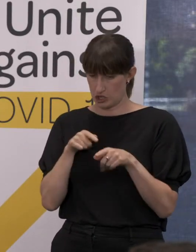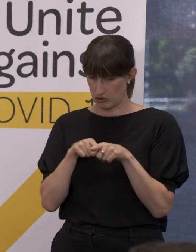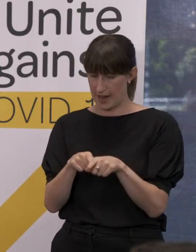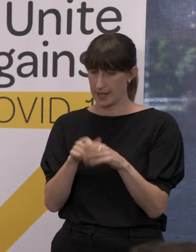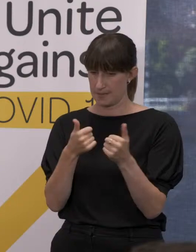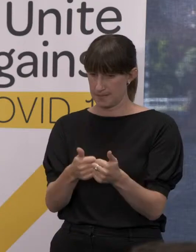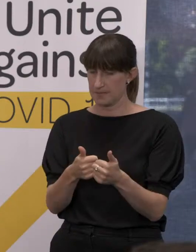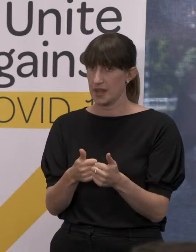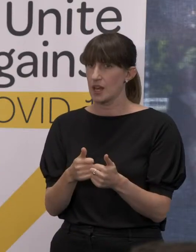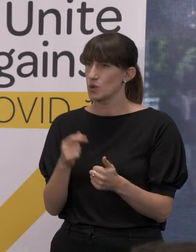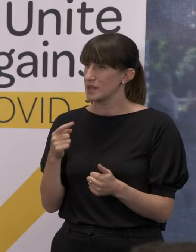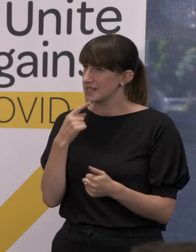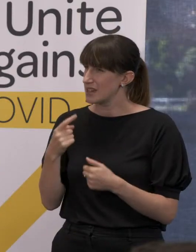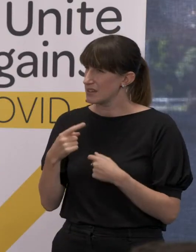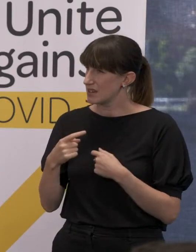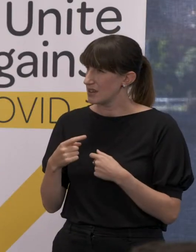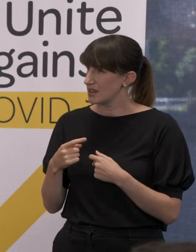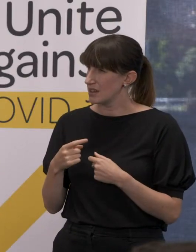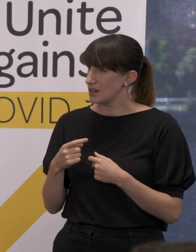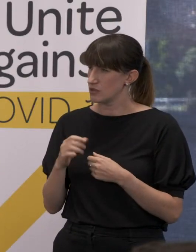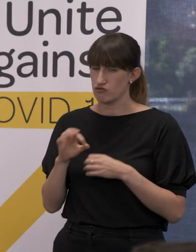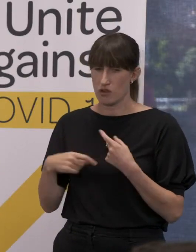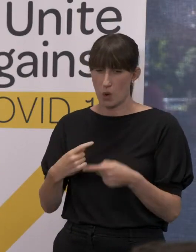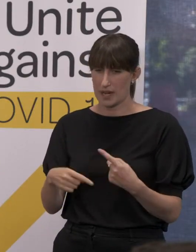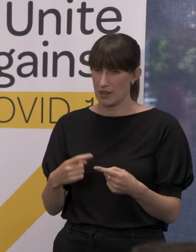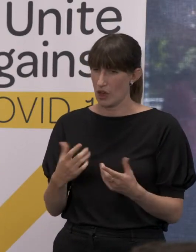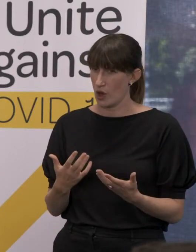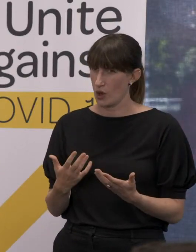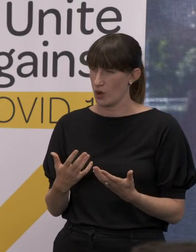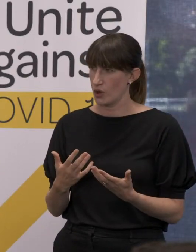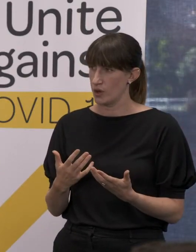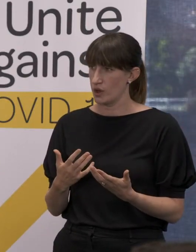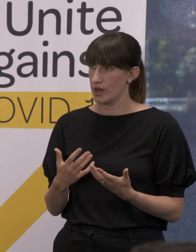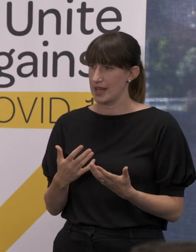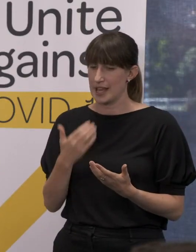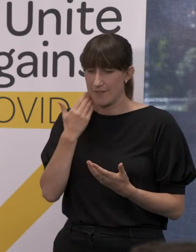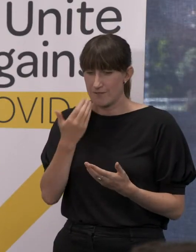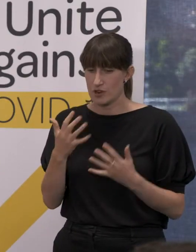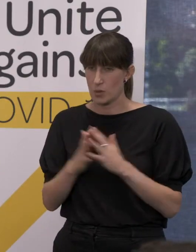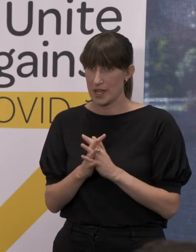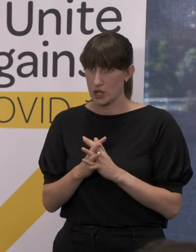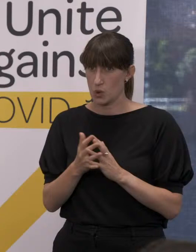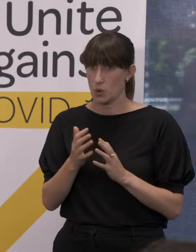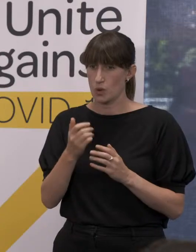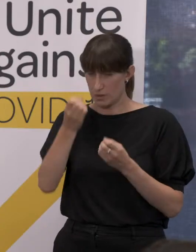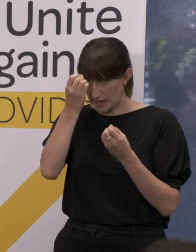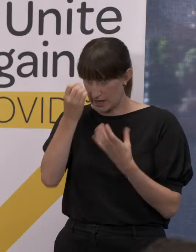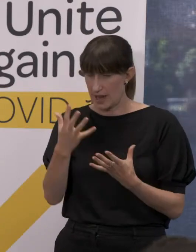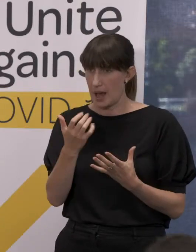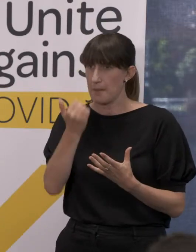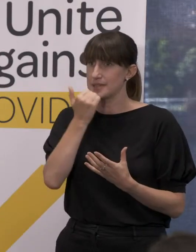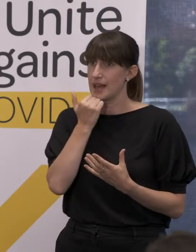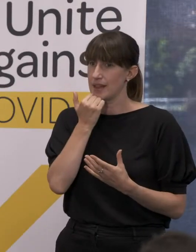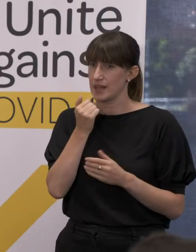a rolling, so it wasn't one number set at a certain date. Yeah. It's every week you update it. Well, and so